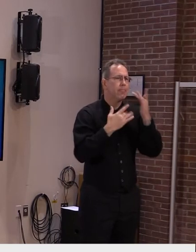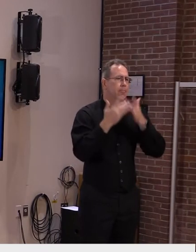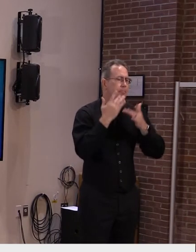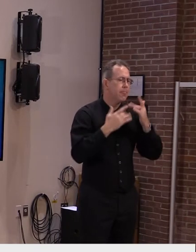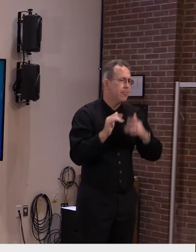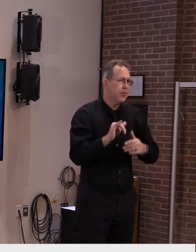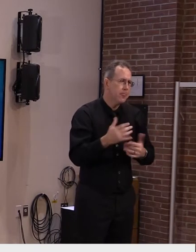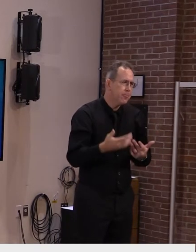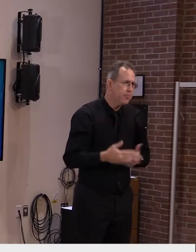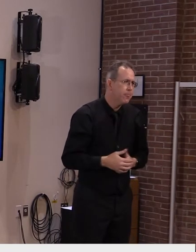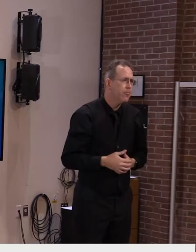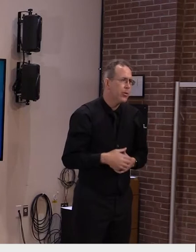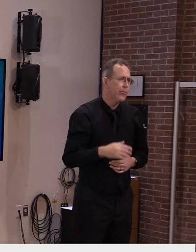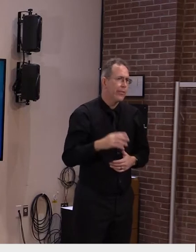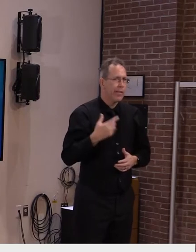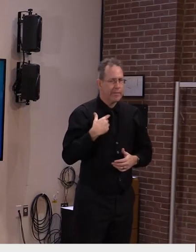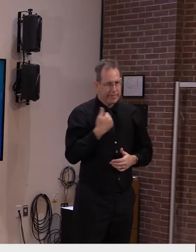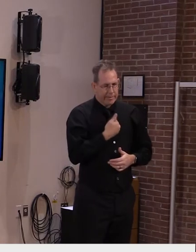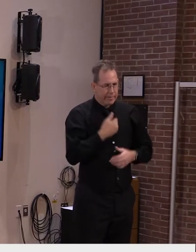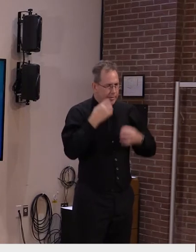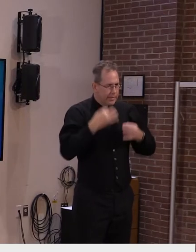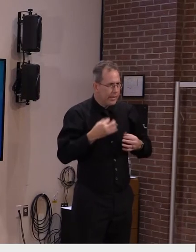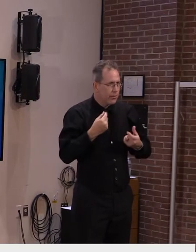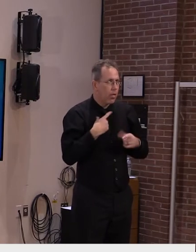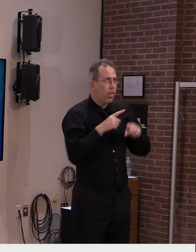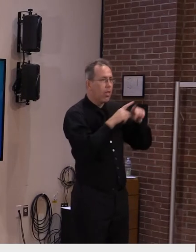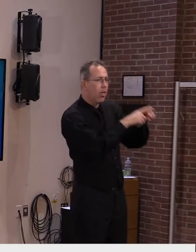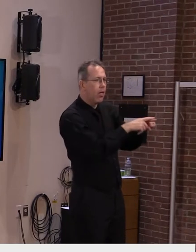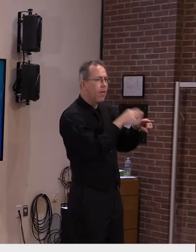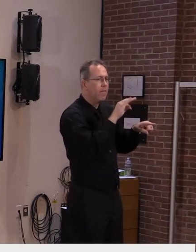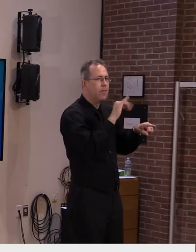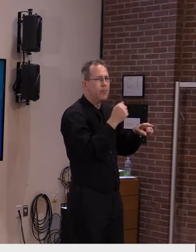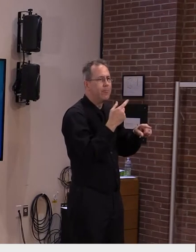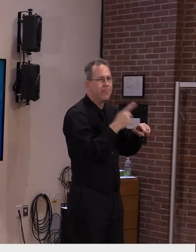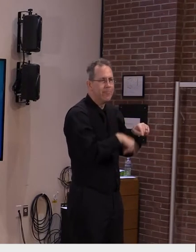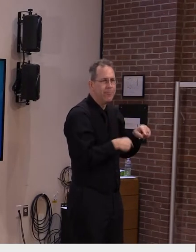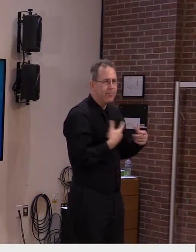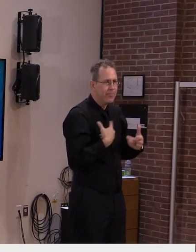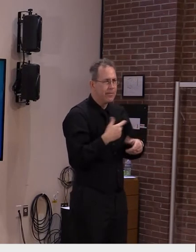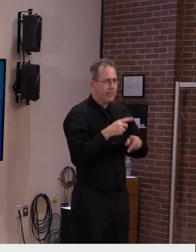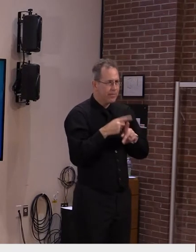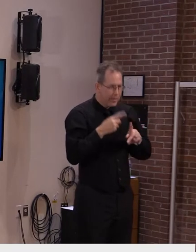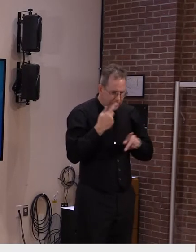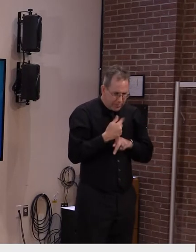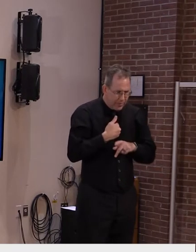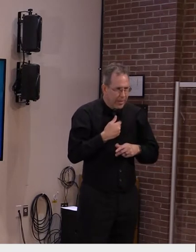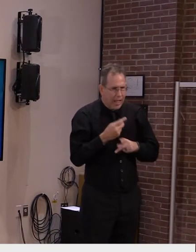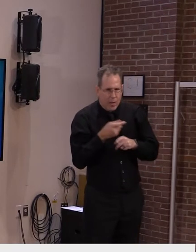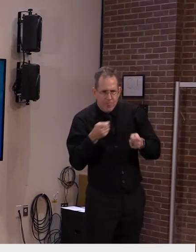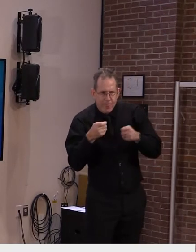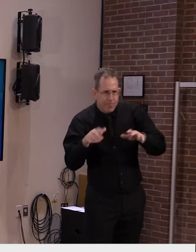we need to self-administer how we're looking at various options here.